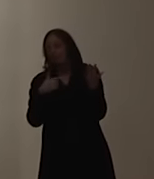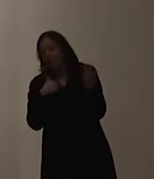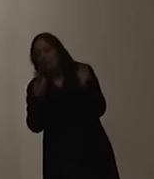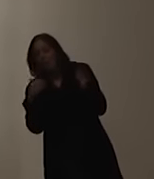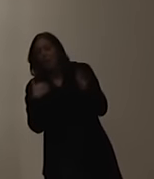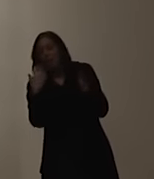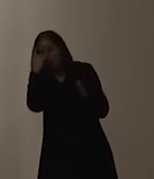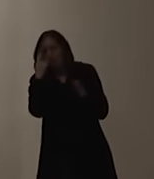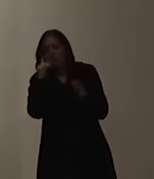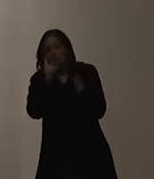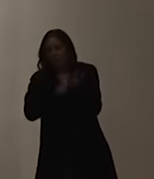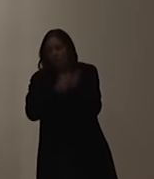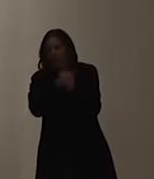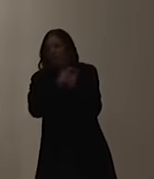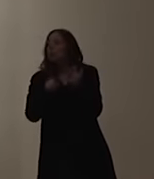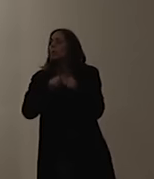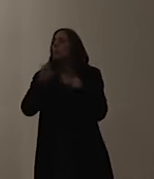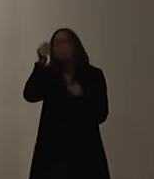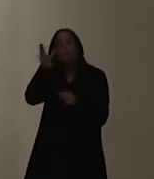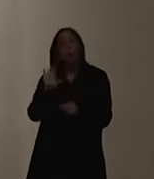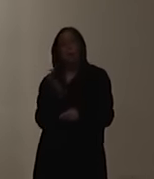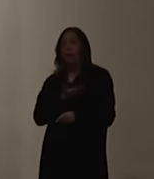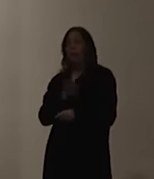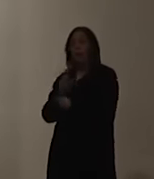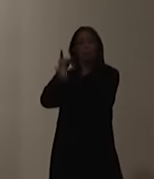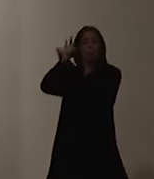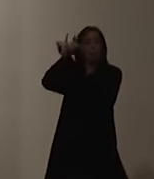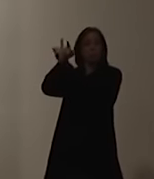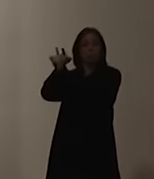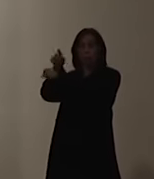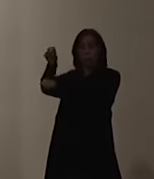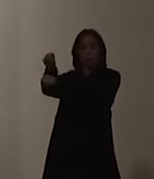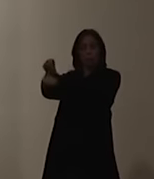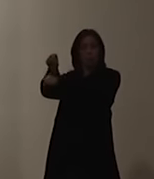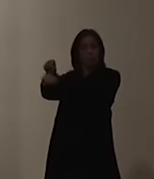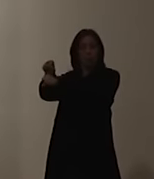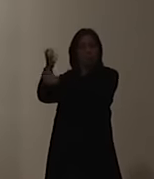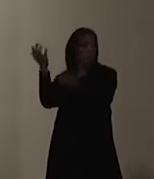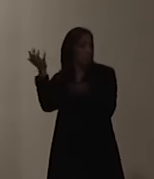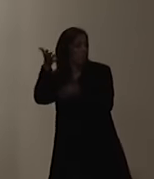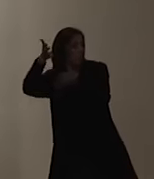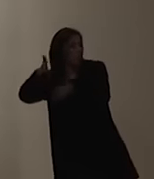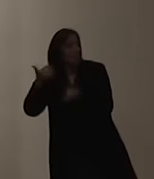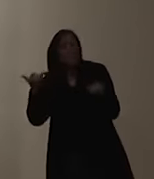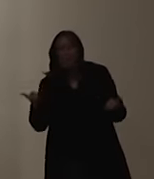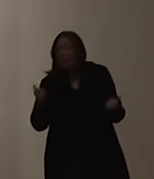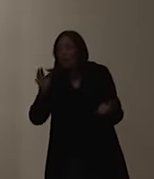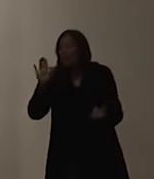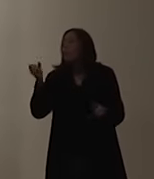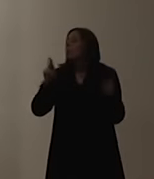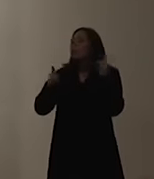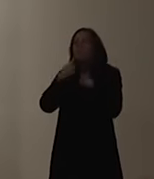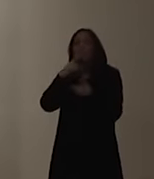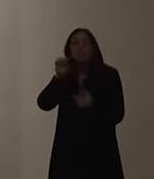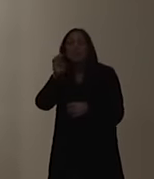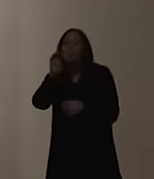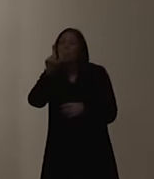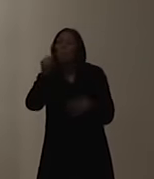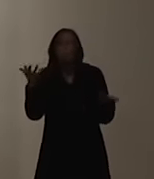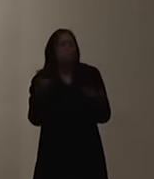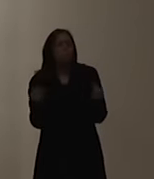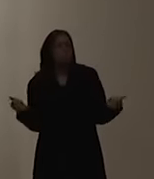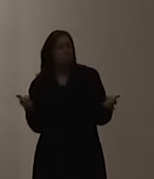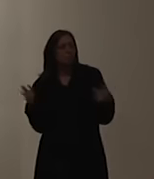well, you know, Ebola, you guys wiped that out, right? It's over. And that, you know, you could say, well,